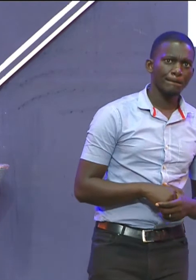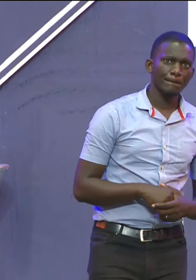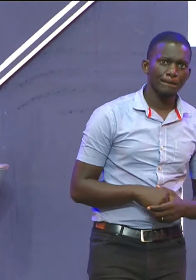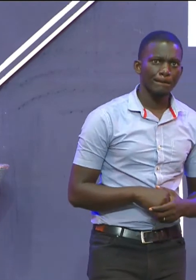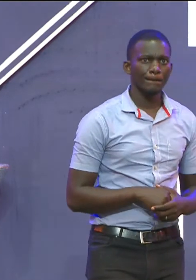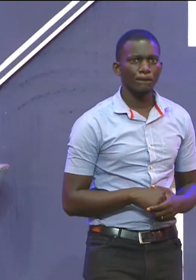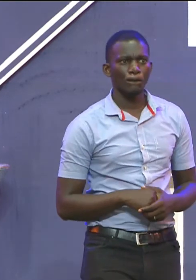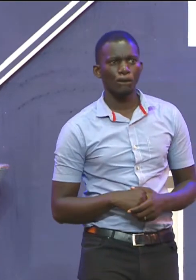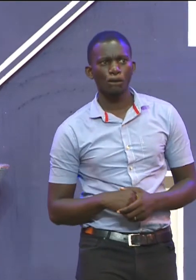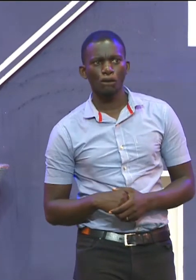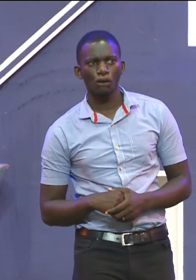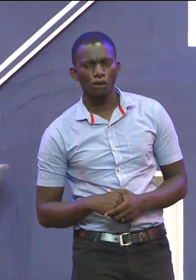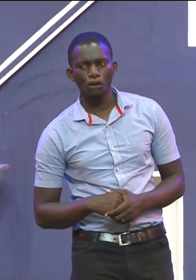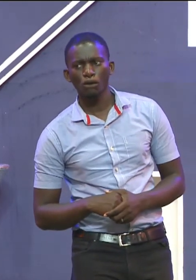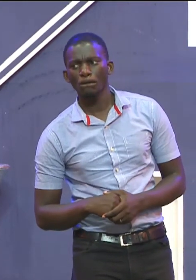prayer.